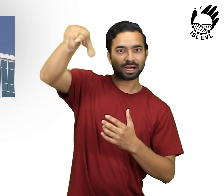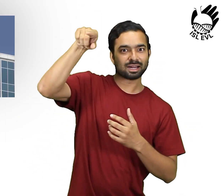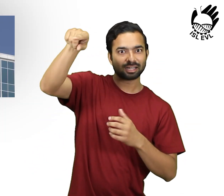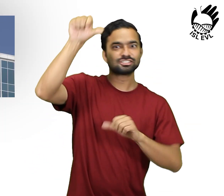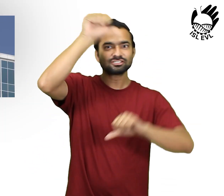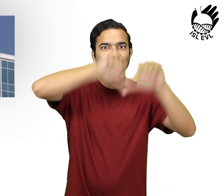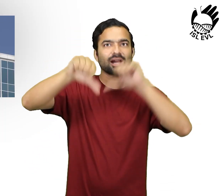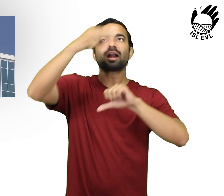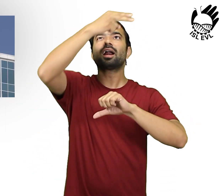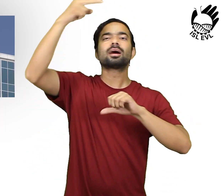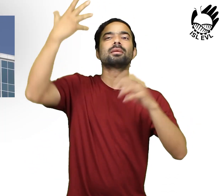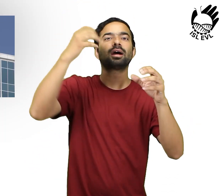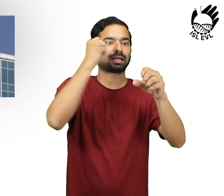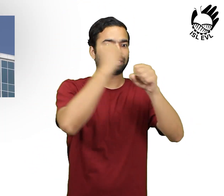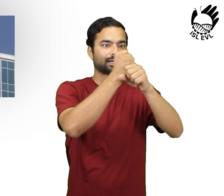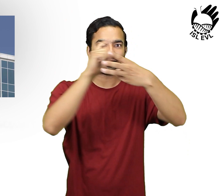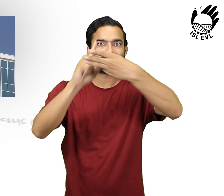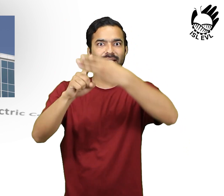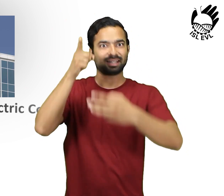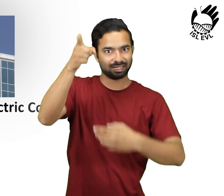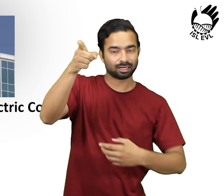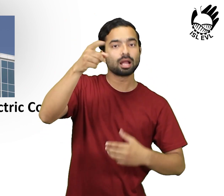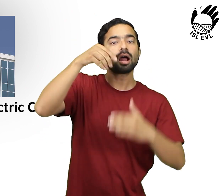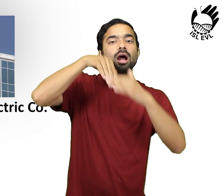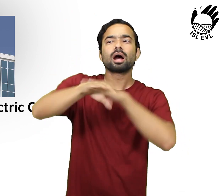A person named James Wright,